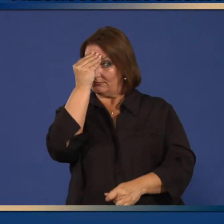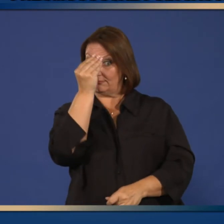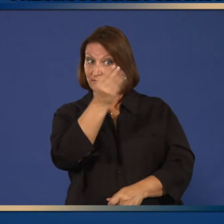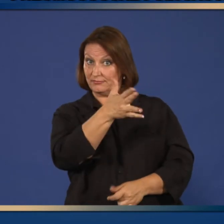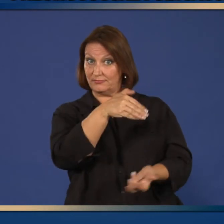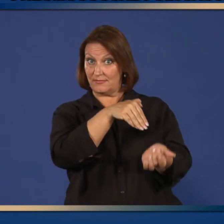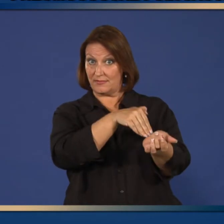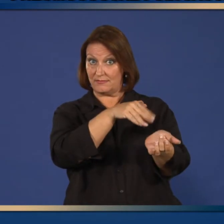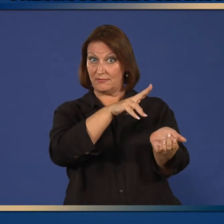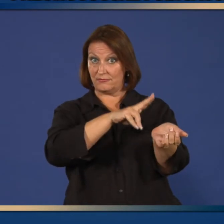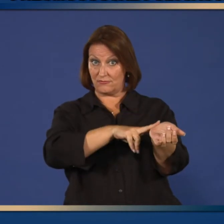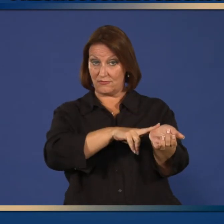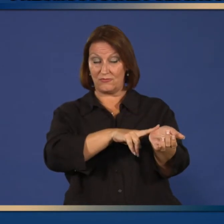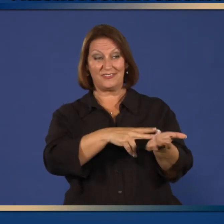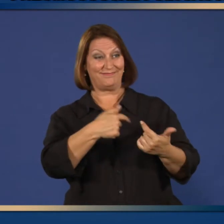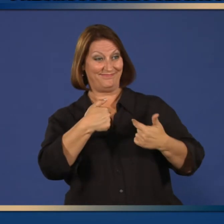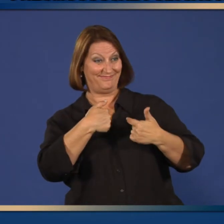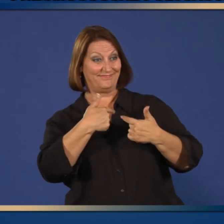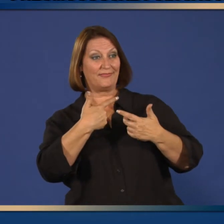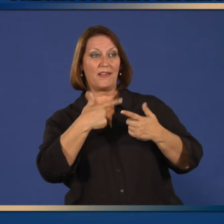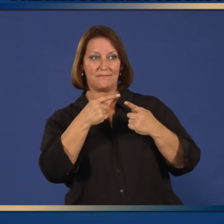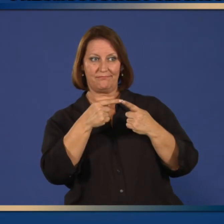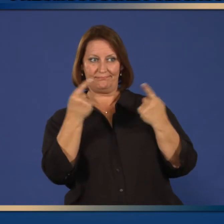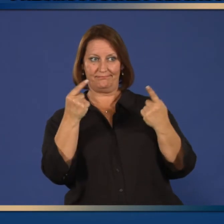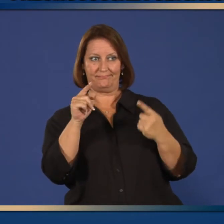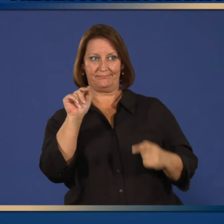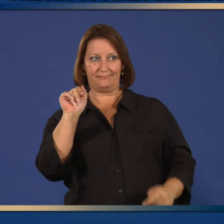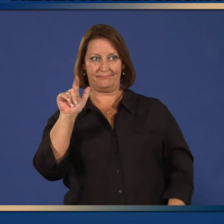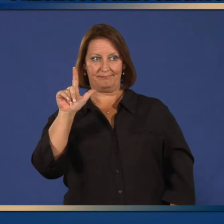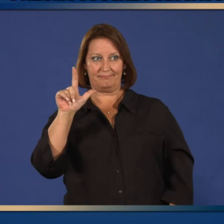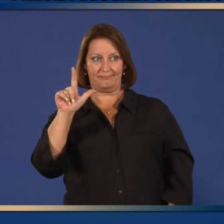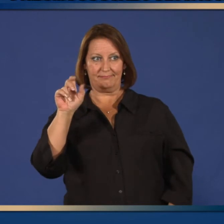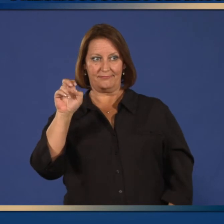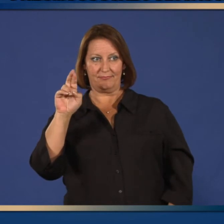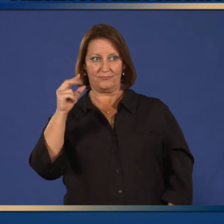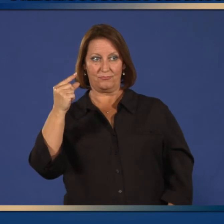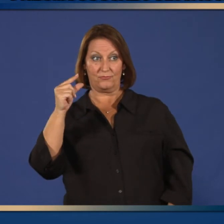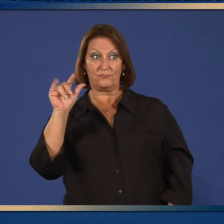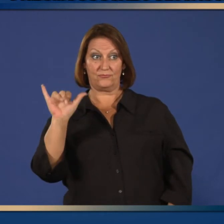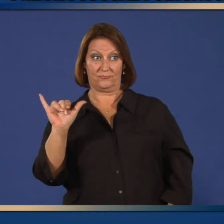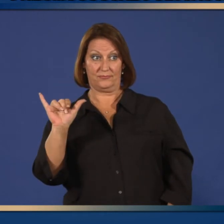Tell your provider if you have any severe allergies.